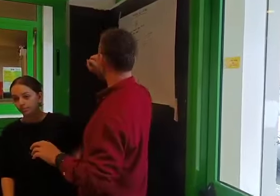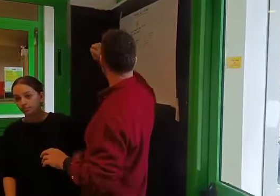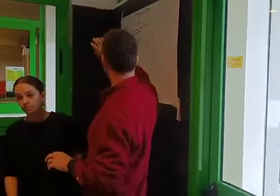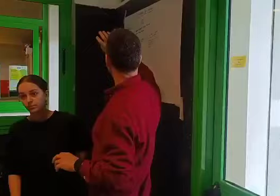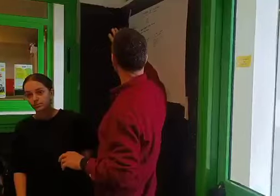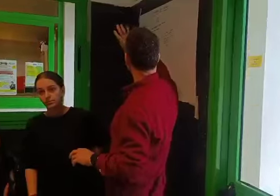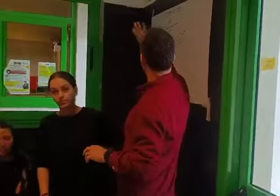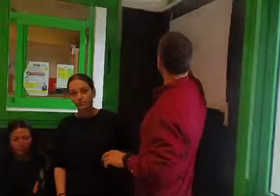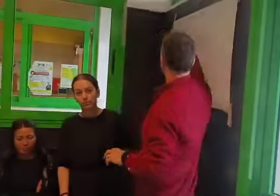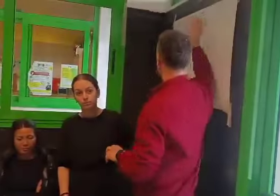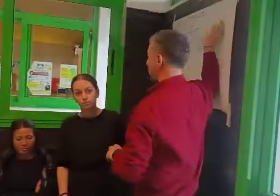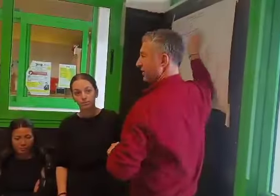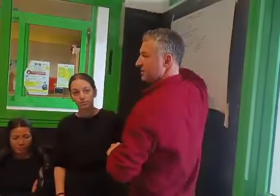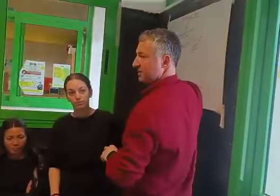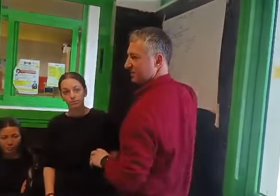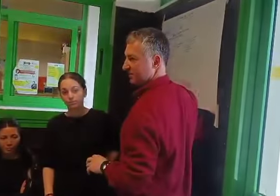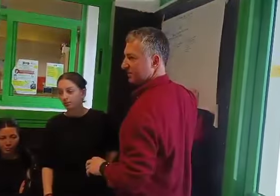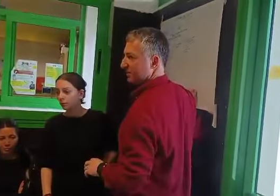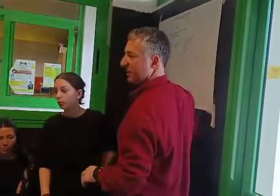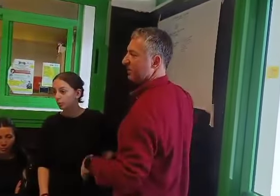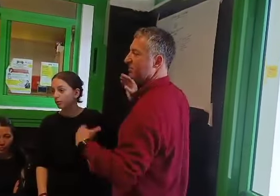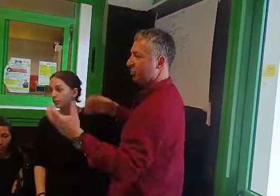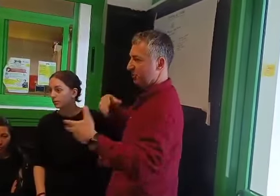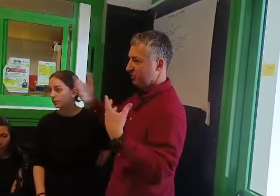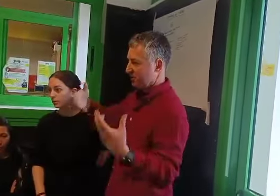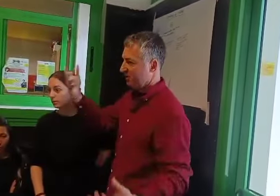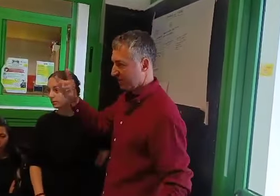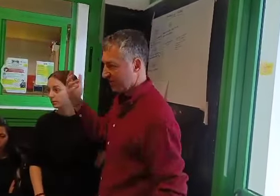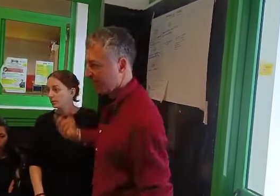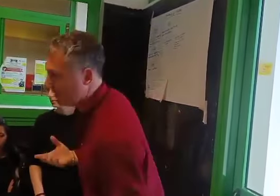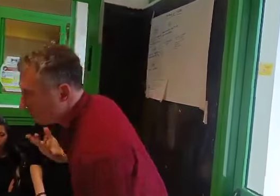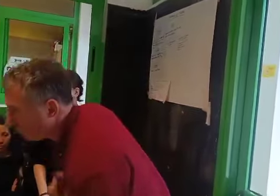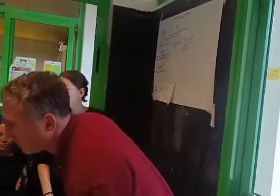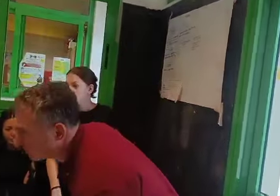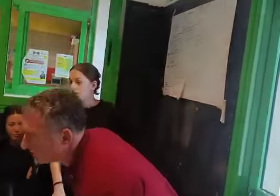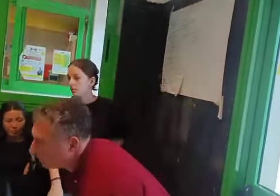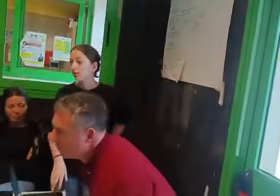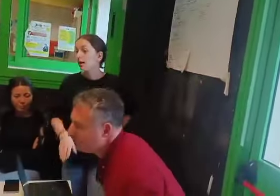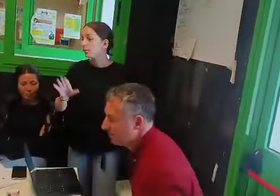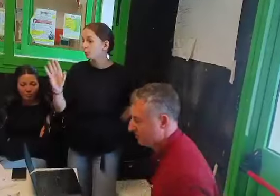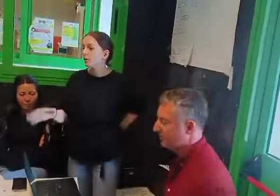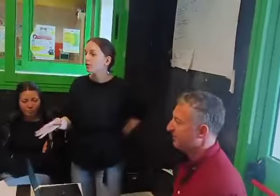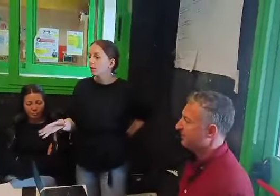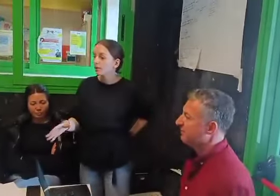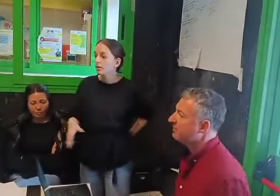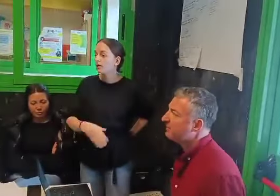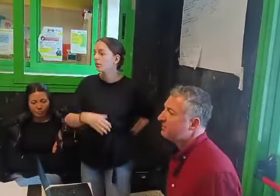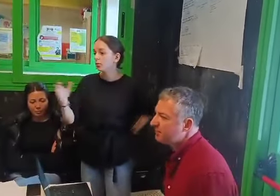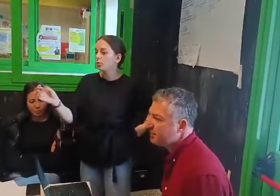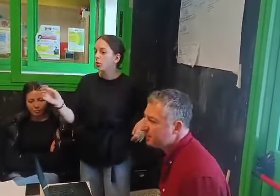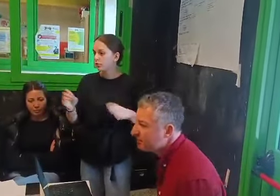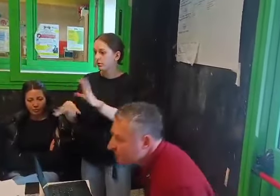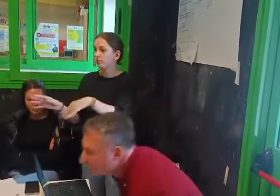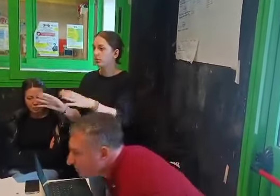saw first that points, Those and ones. put your subjects there if you want. Yes, it happens with everybody, either you conscious it or